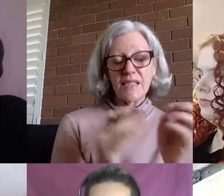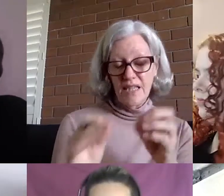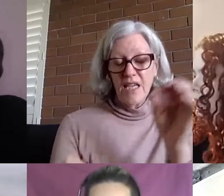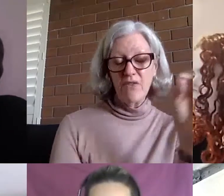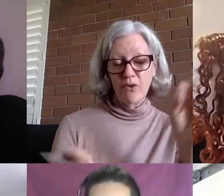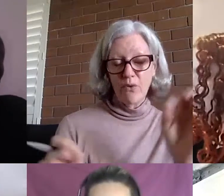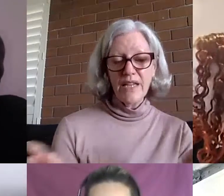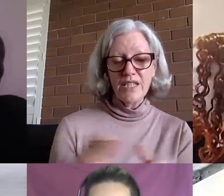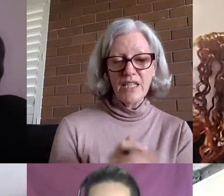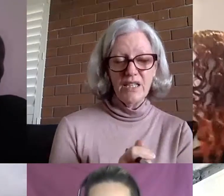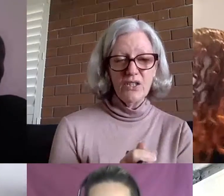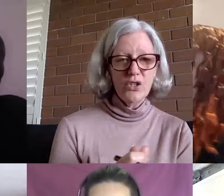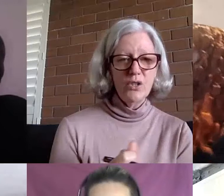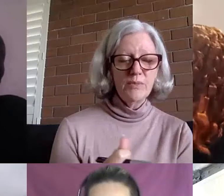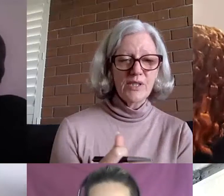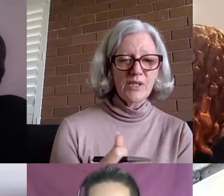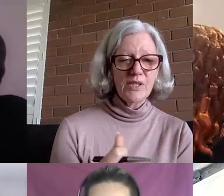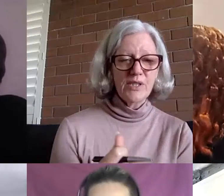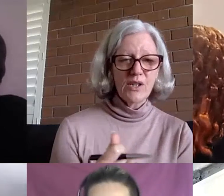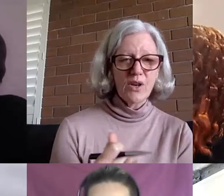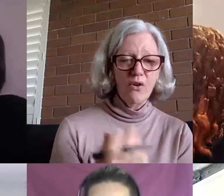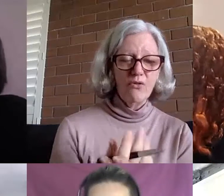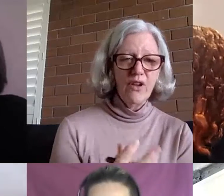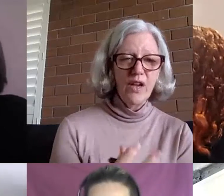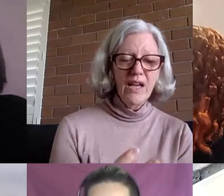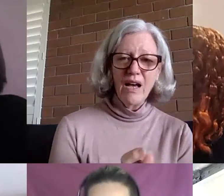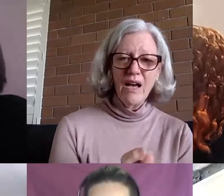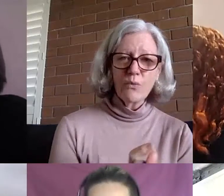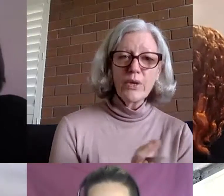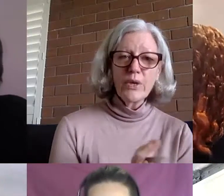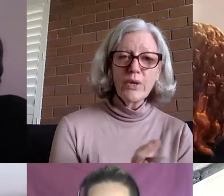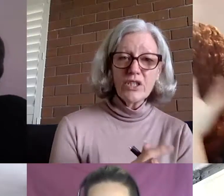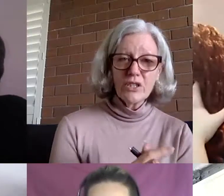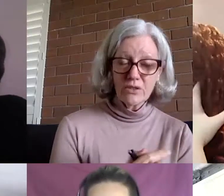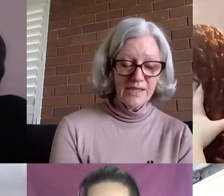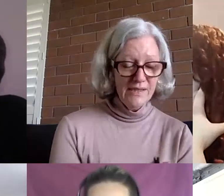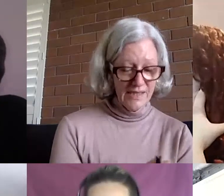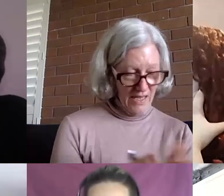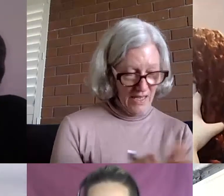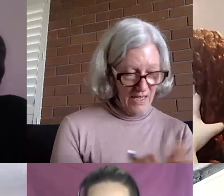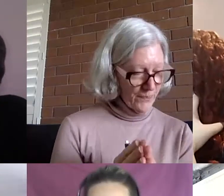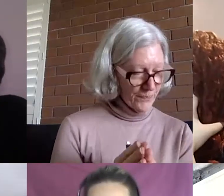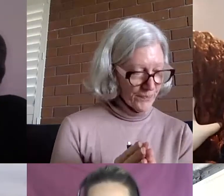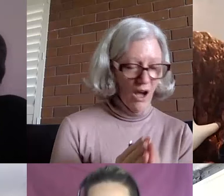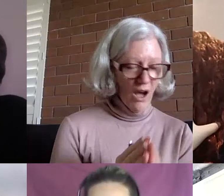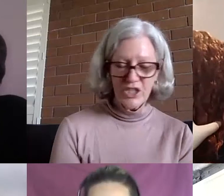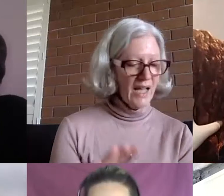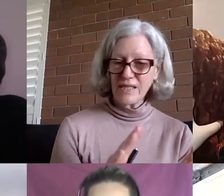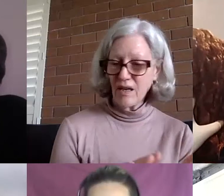Hence the variety in terms of regional differences.